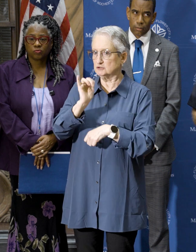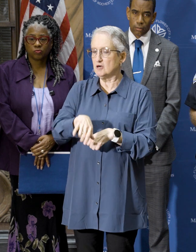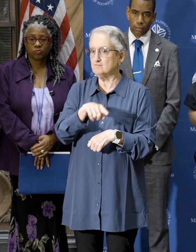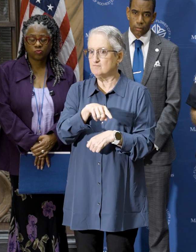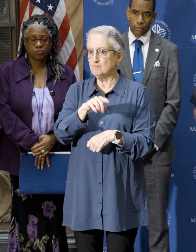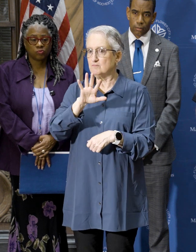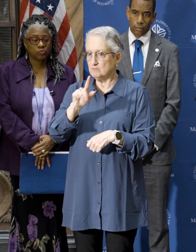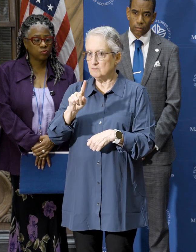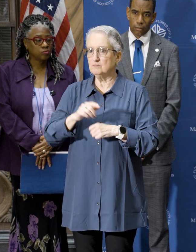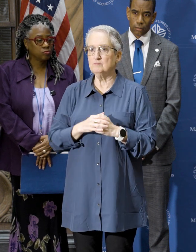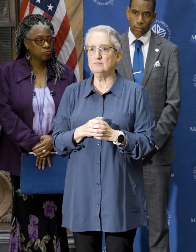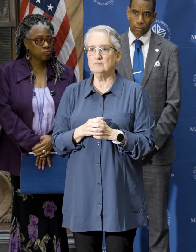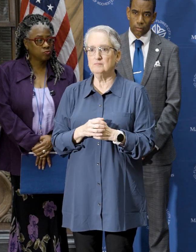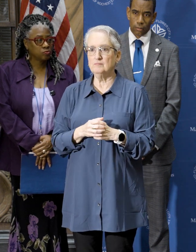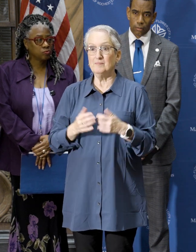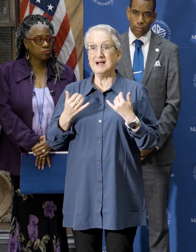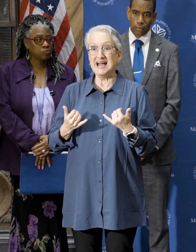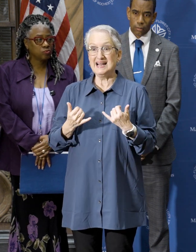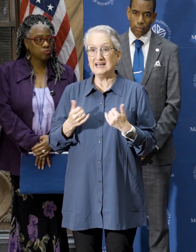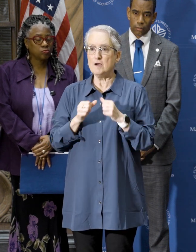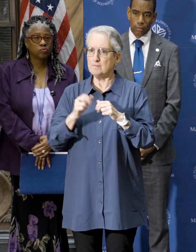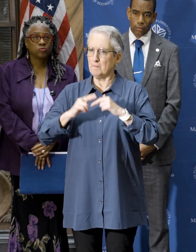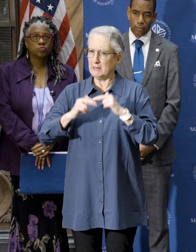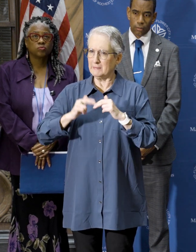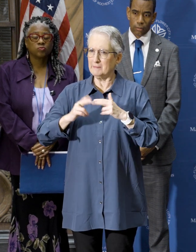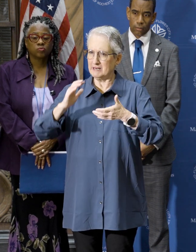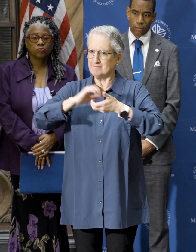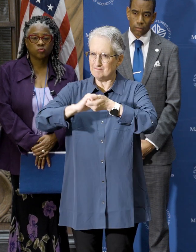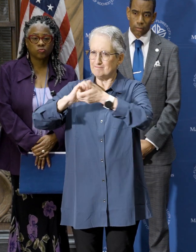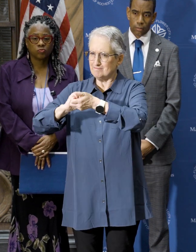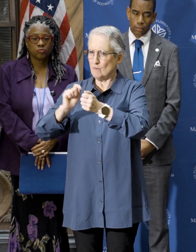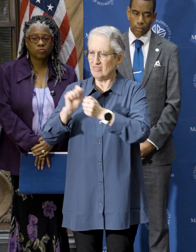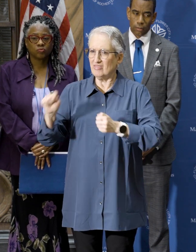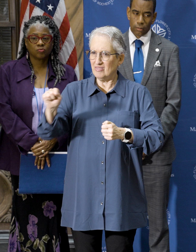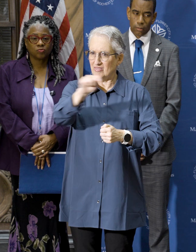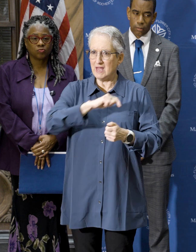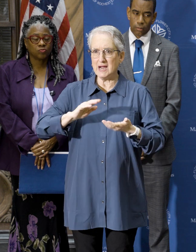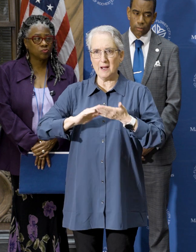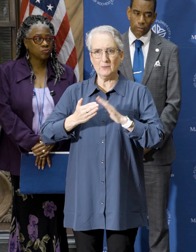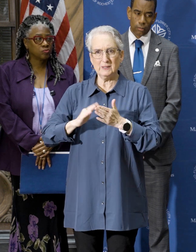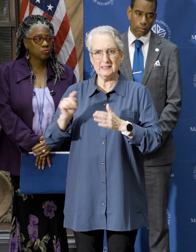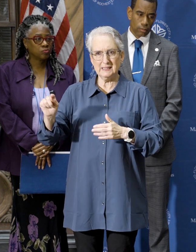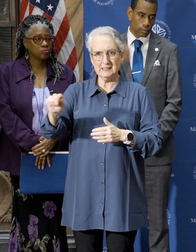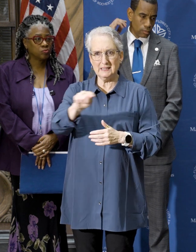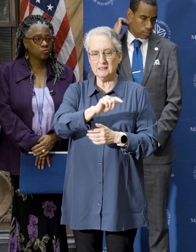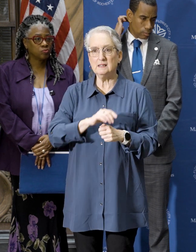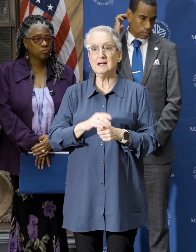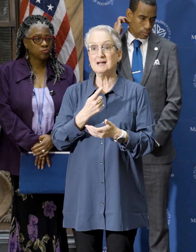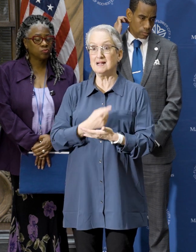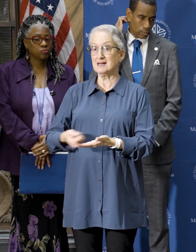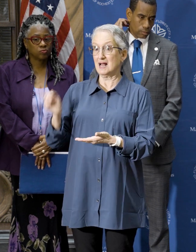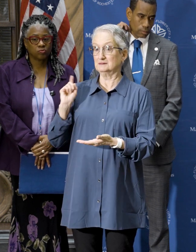week, we became one of, if not the first, police agency to bring an HBCU